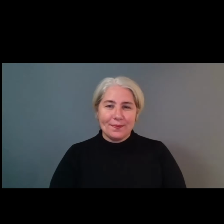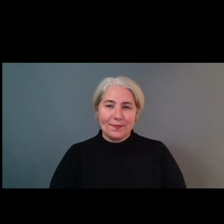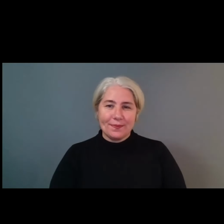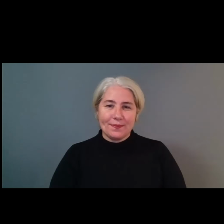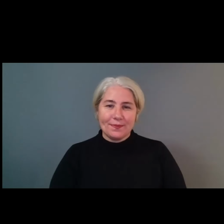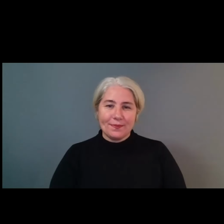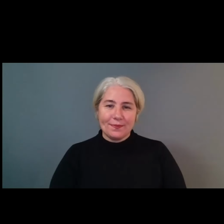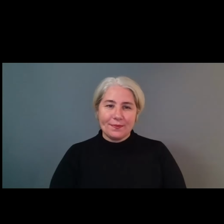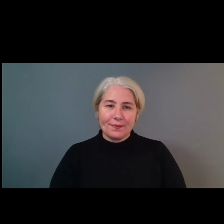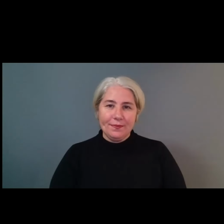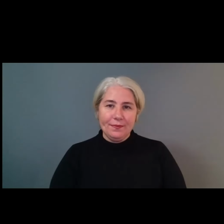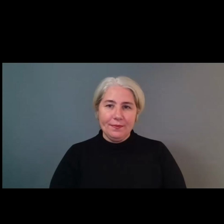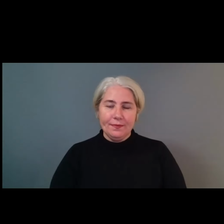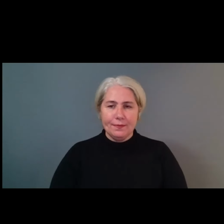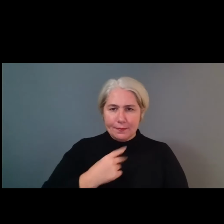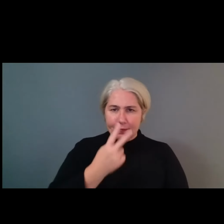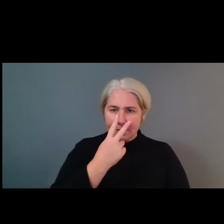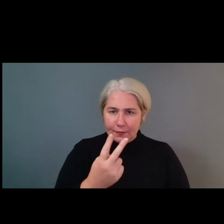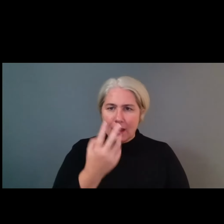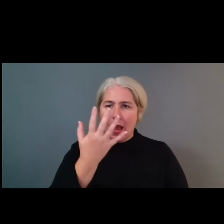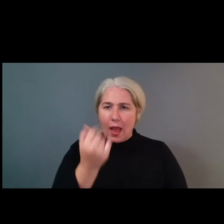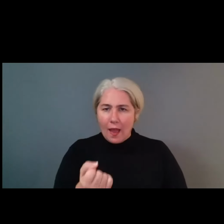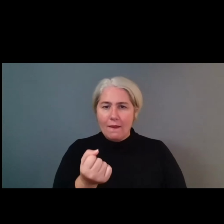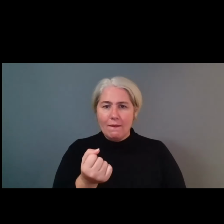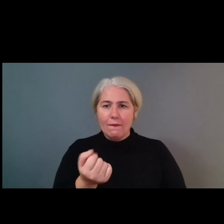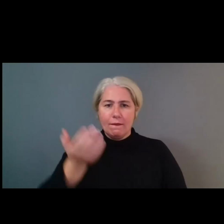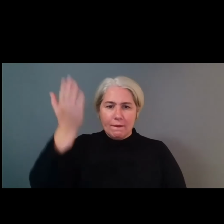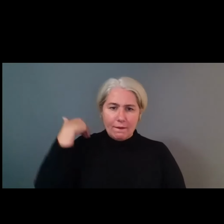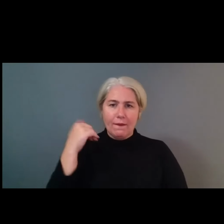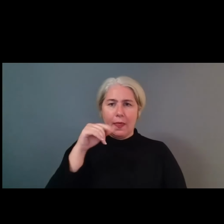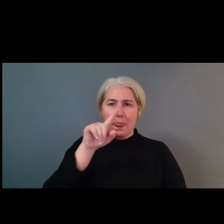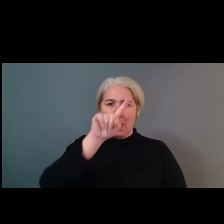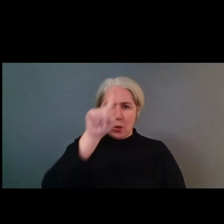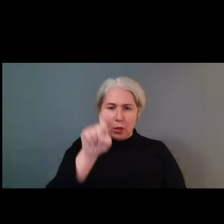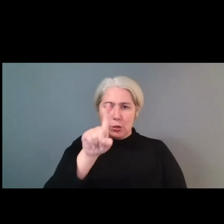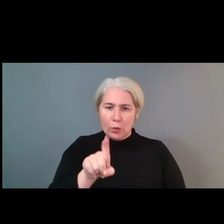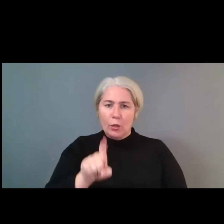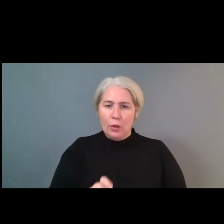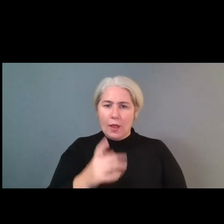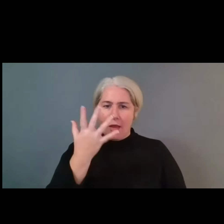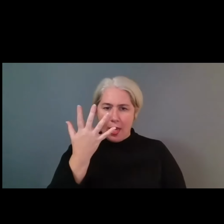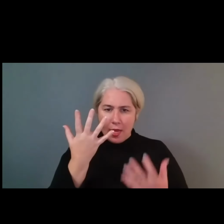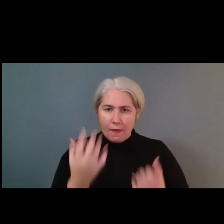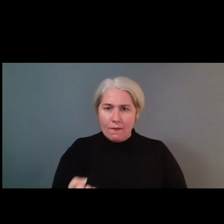So I can see that some questions have been answered in the box.